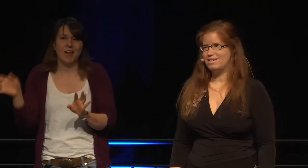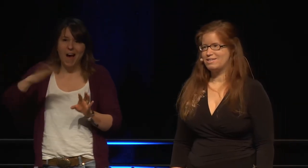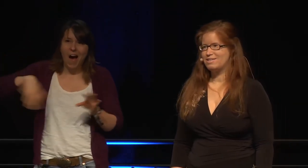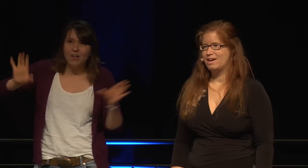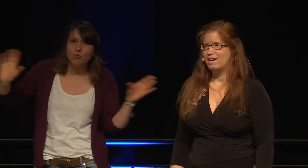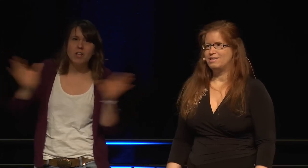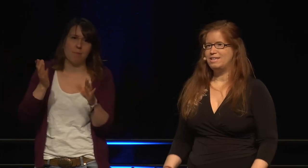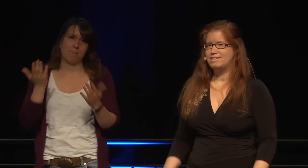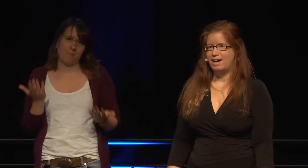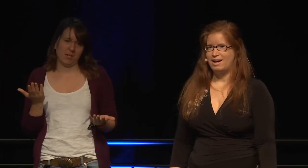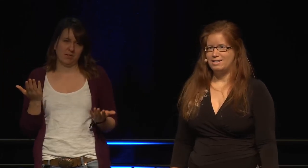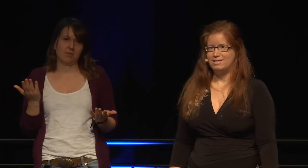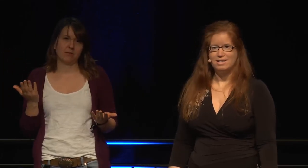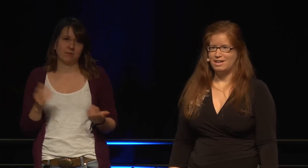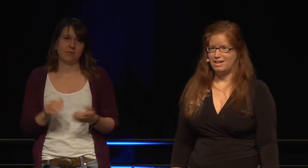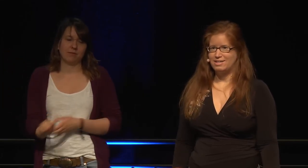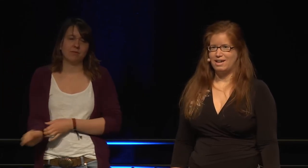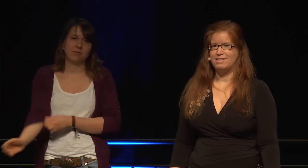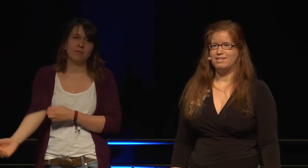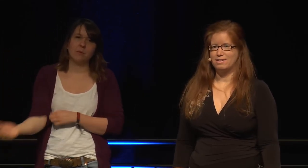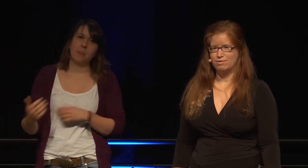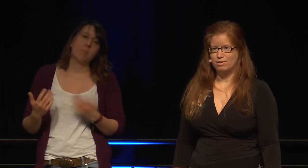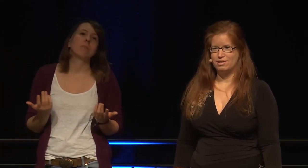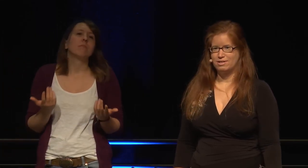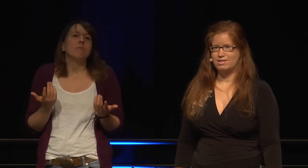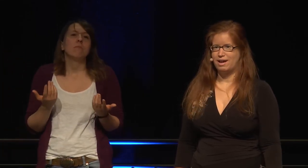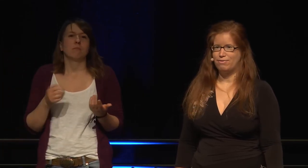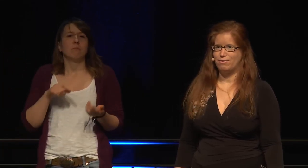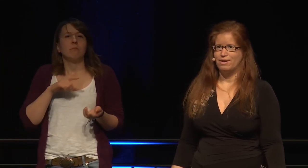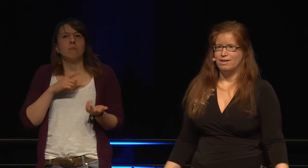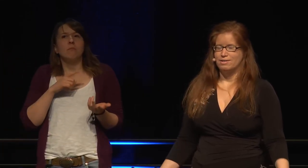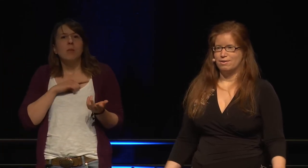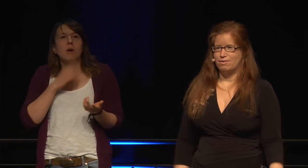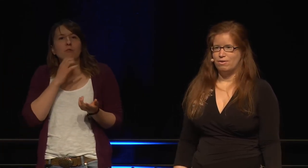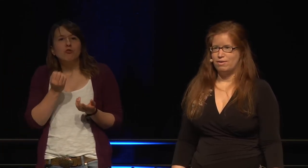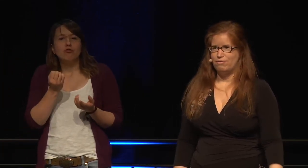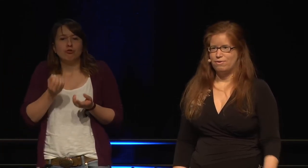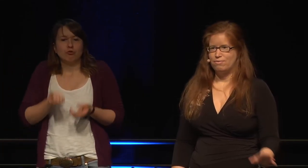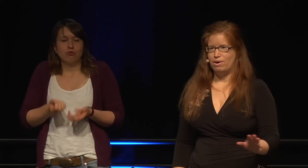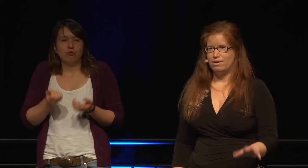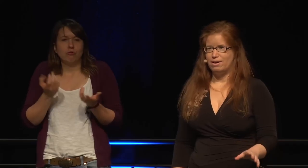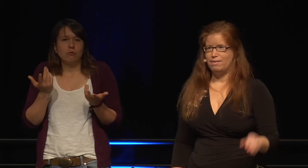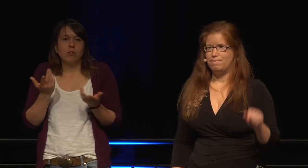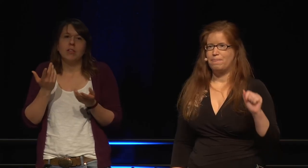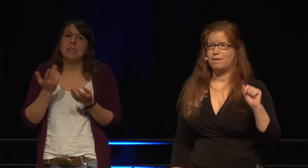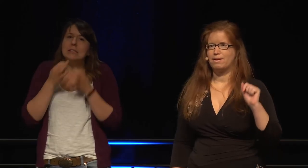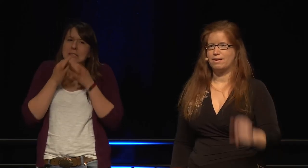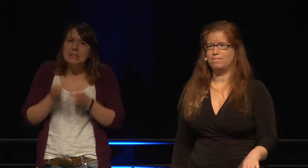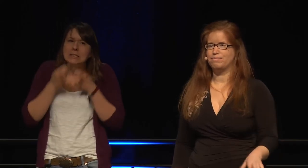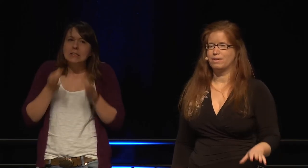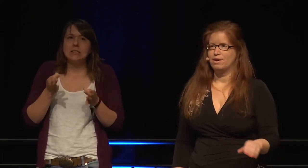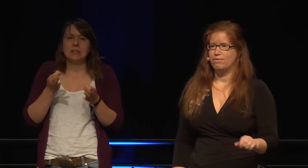is detailed IT security stuff. So, if you want to